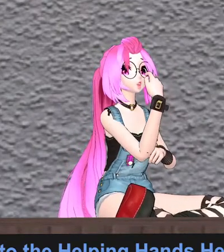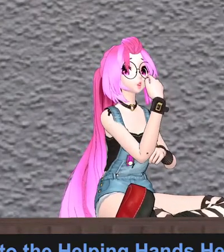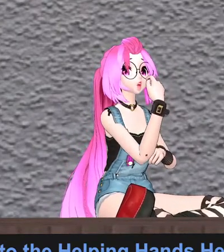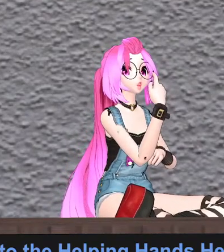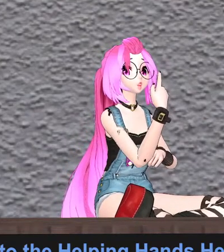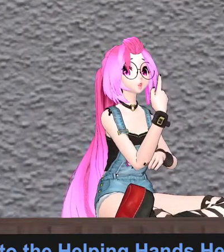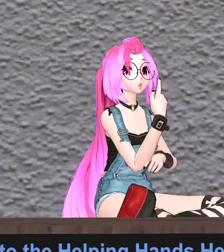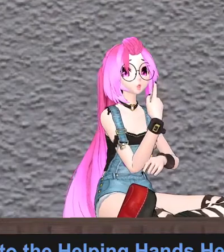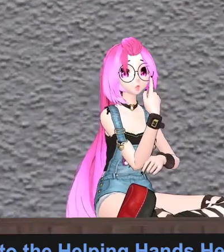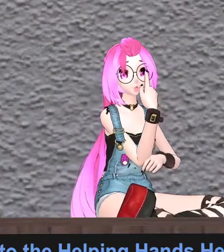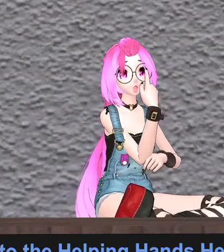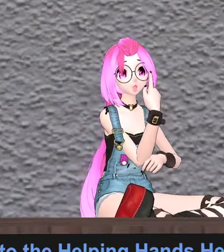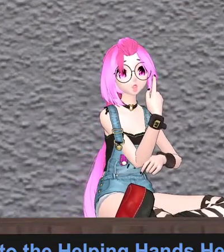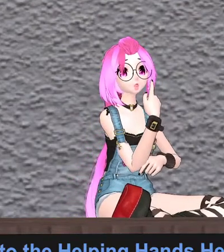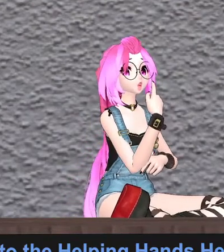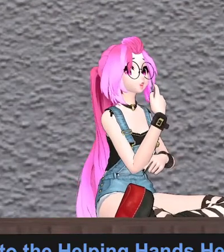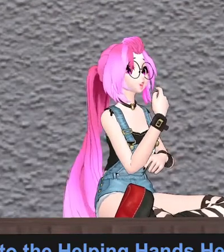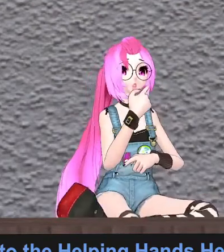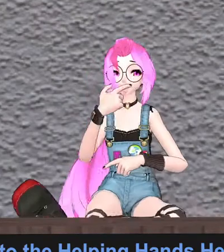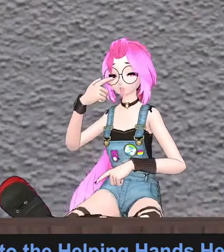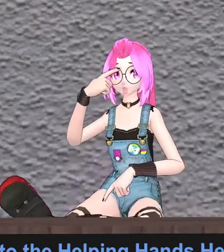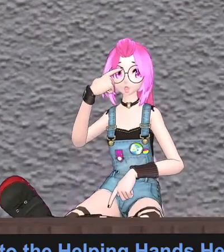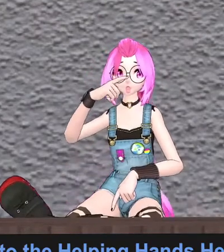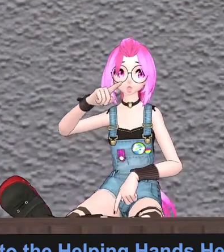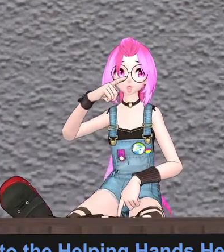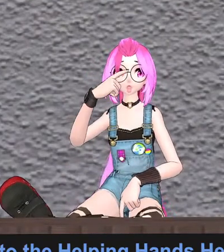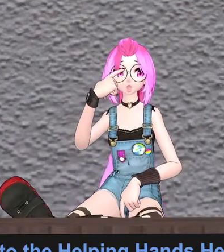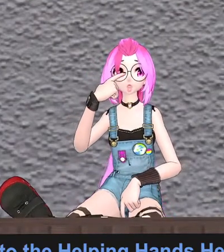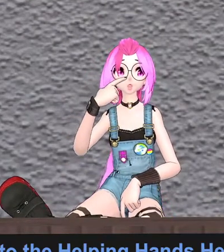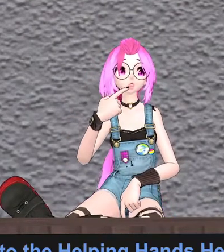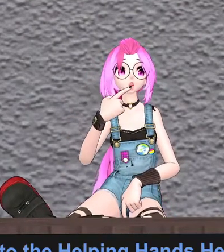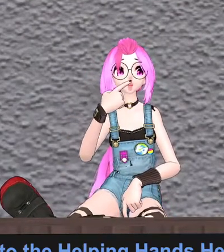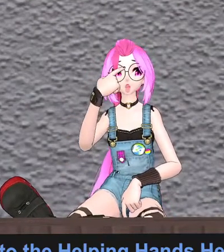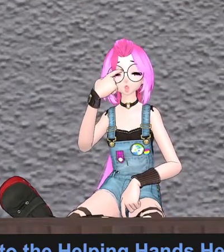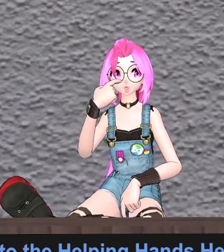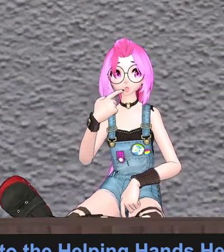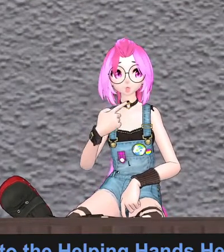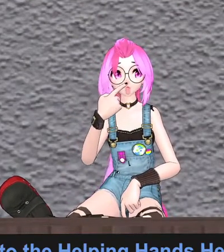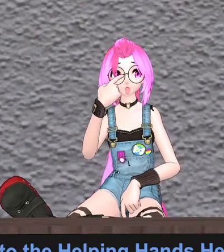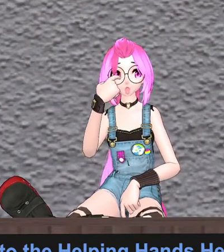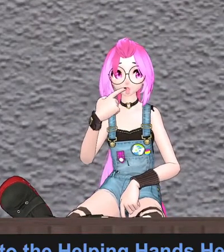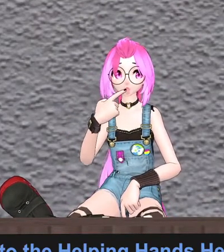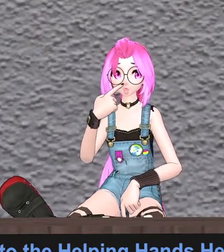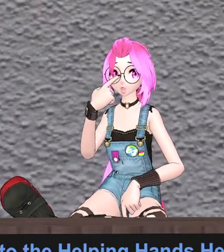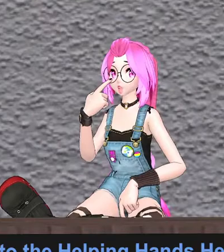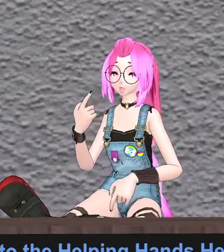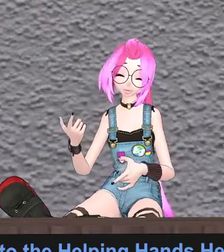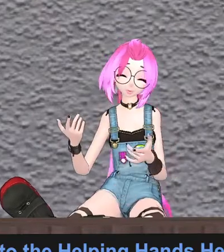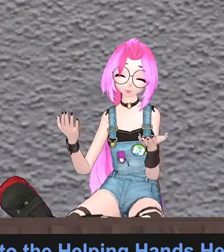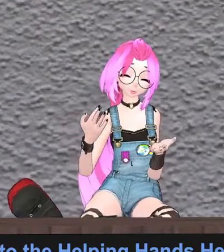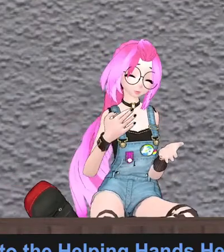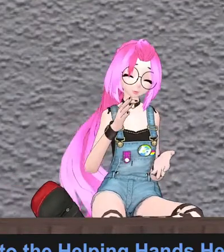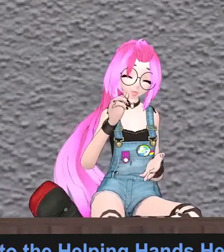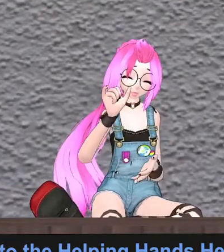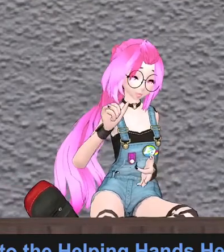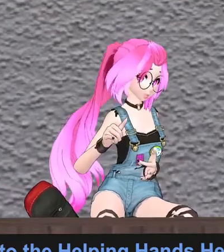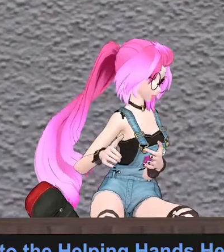have a bit more bigger noses, so it's kind of showing how the nose looks. It's a silly